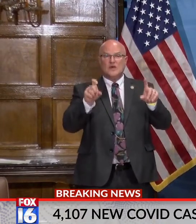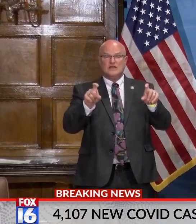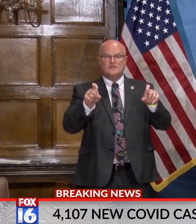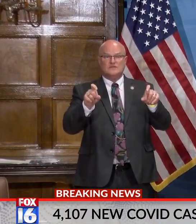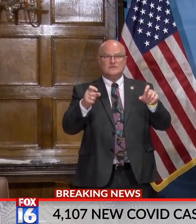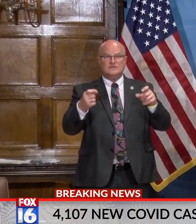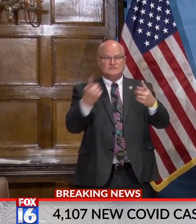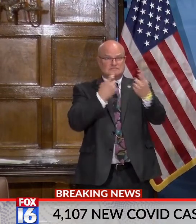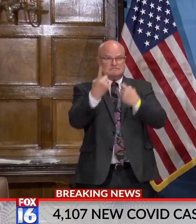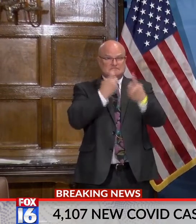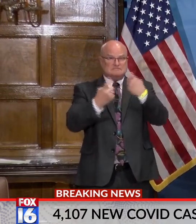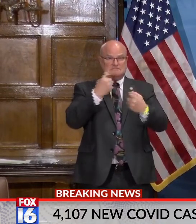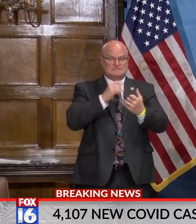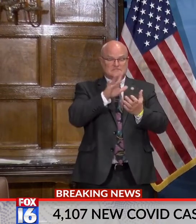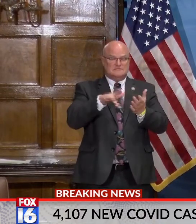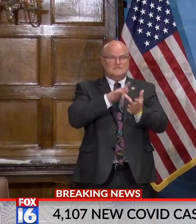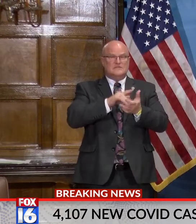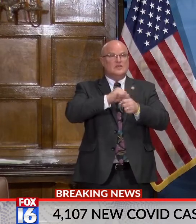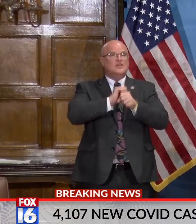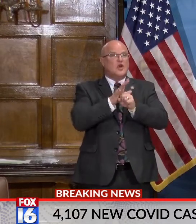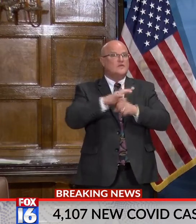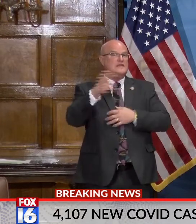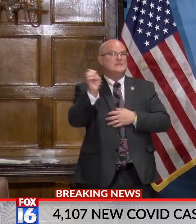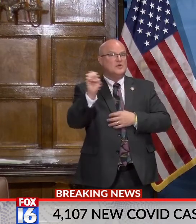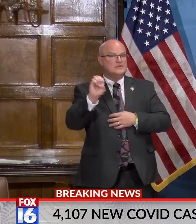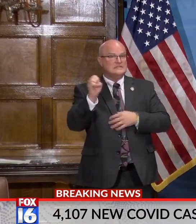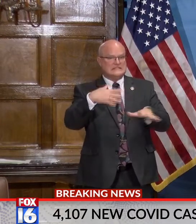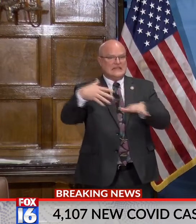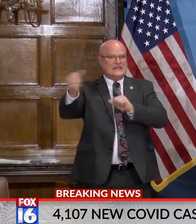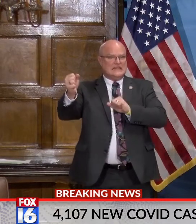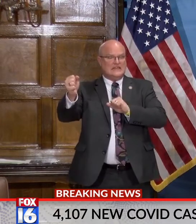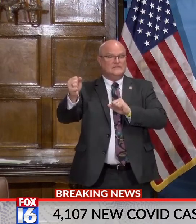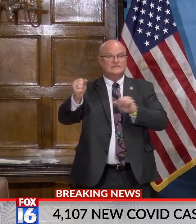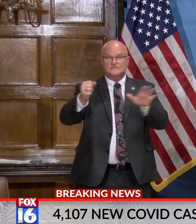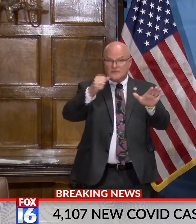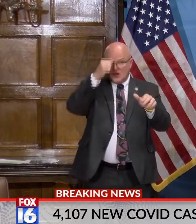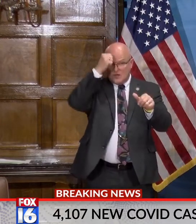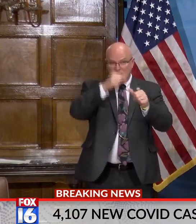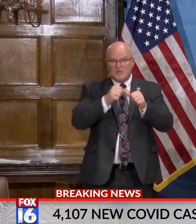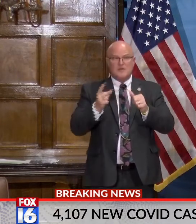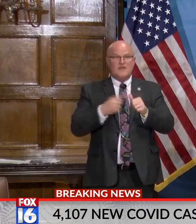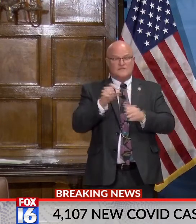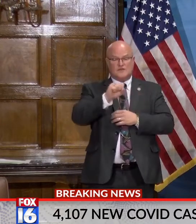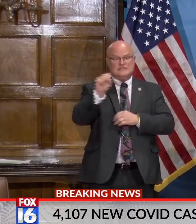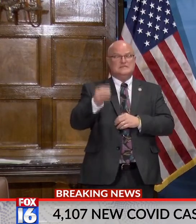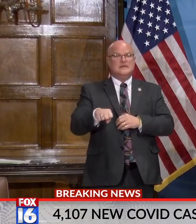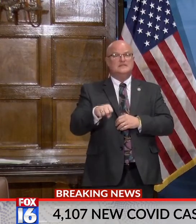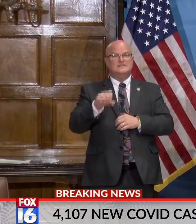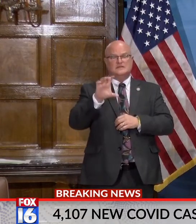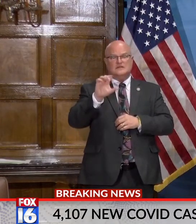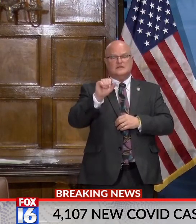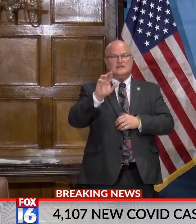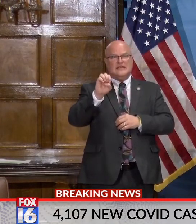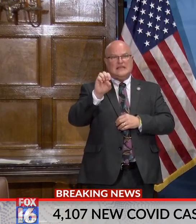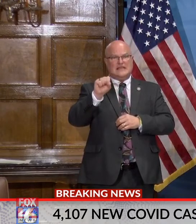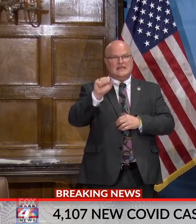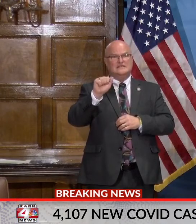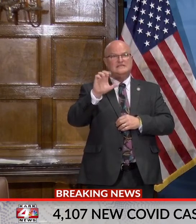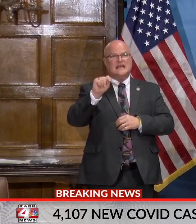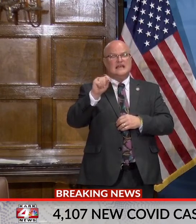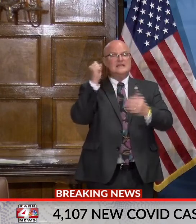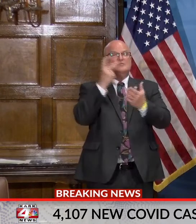at the department centered around COVID emergency leave. As you may remember, in the first semester, the CARES Act Steering Committee approved